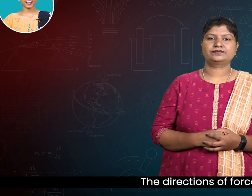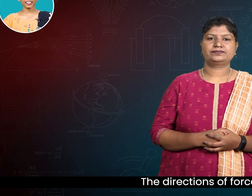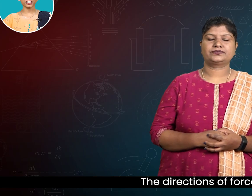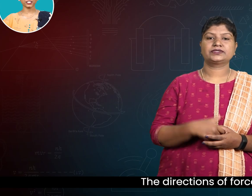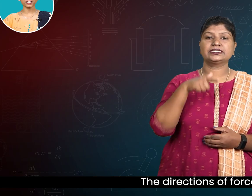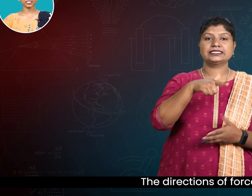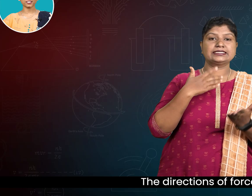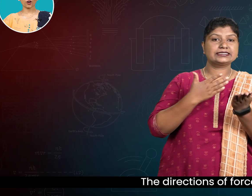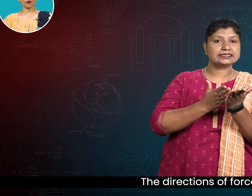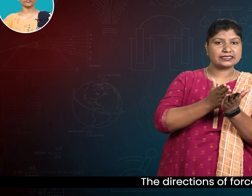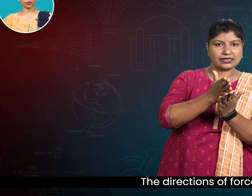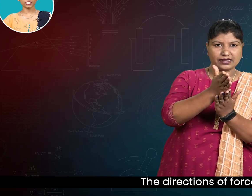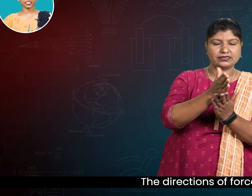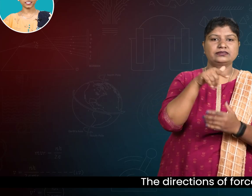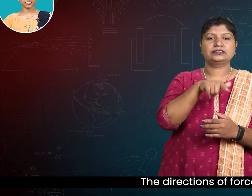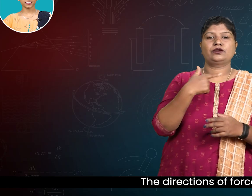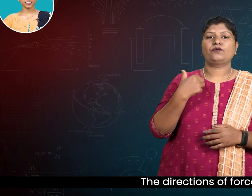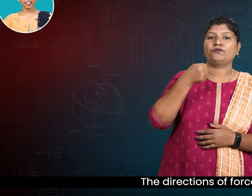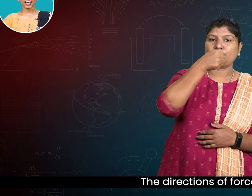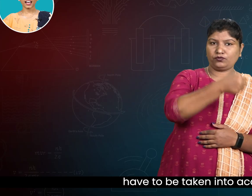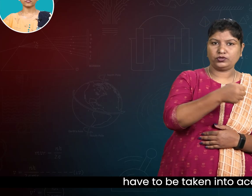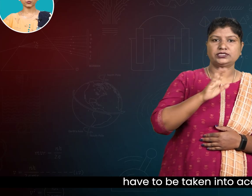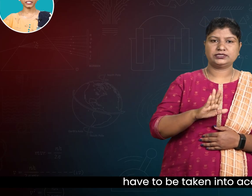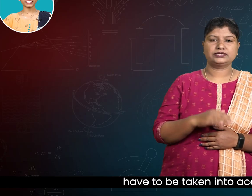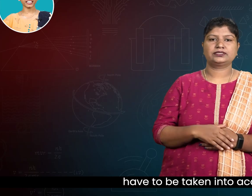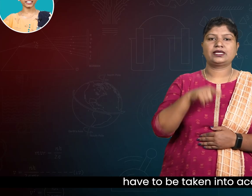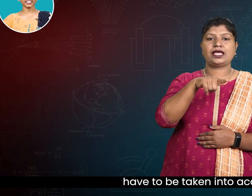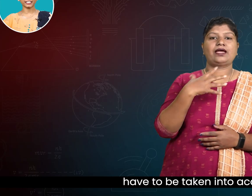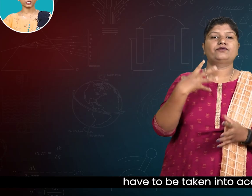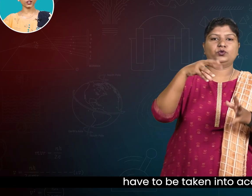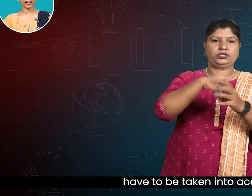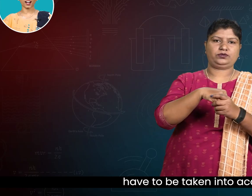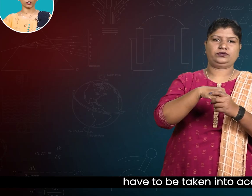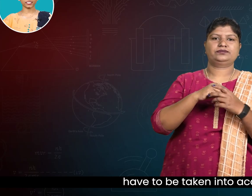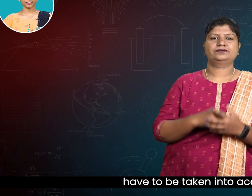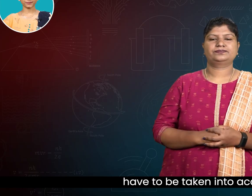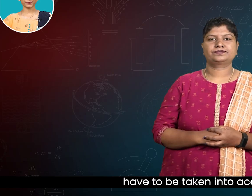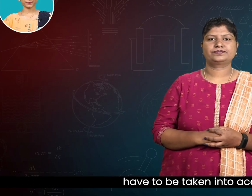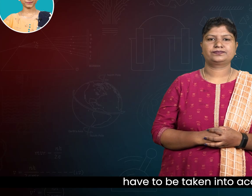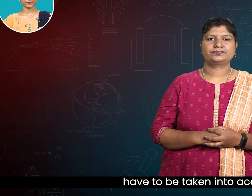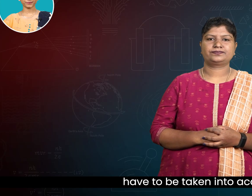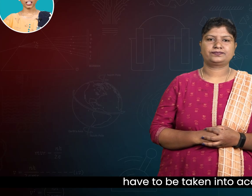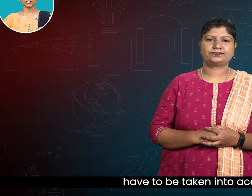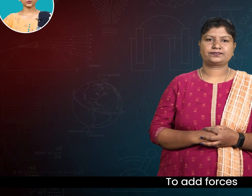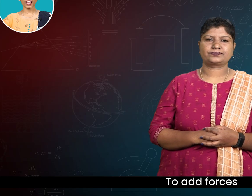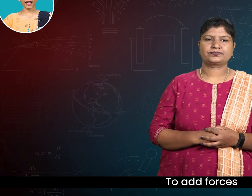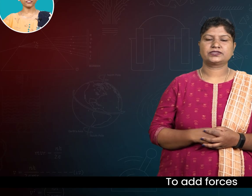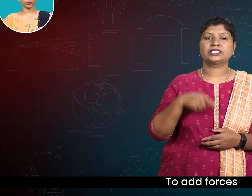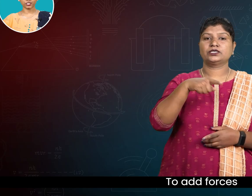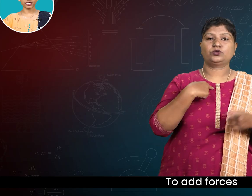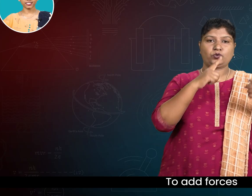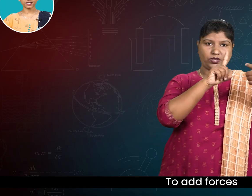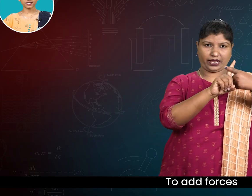the directions of forces have to be taken into account. To